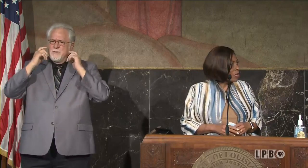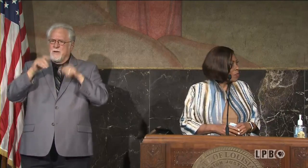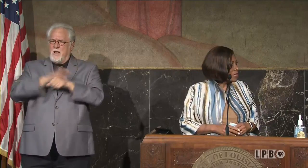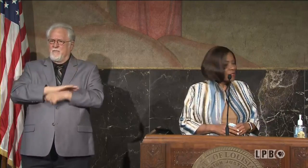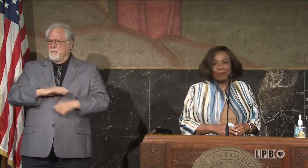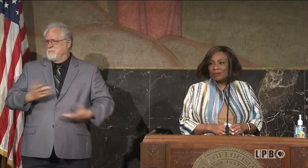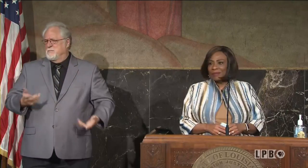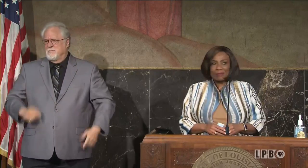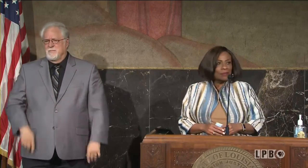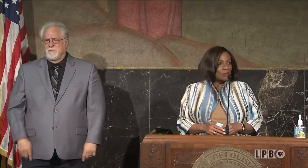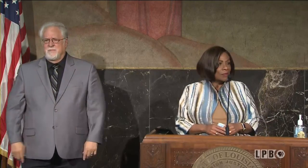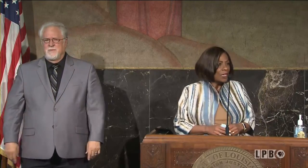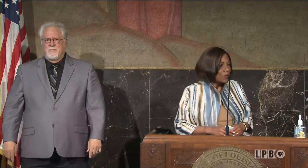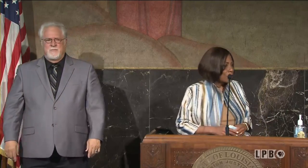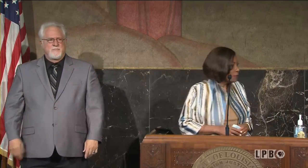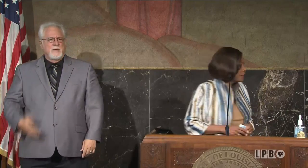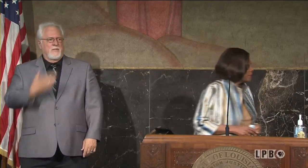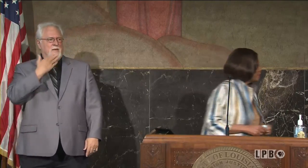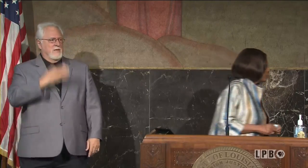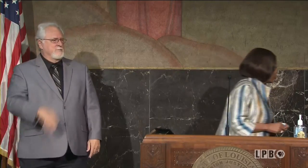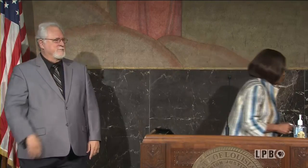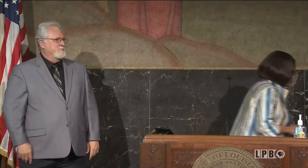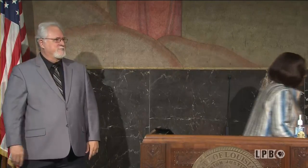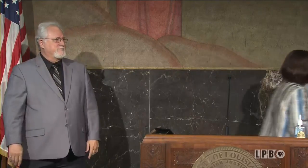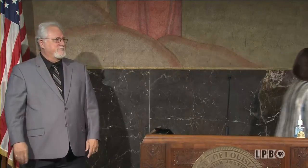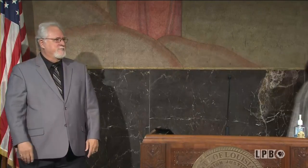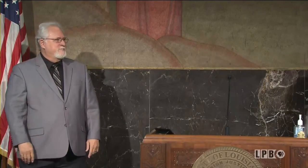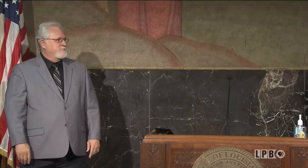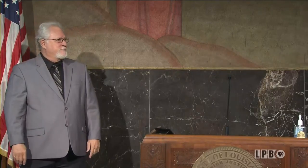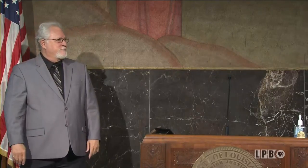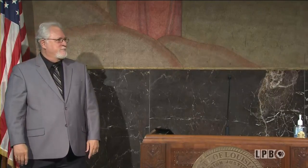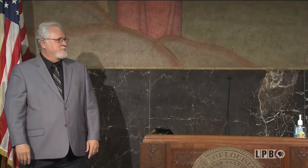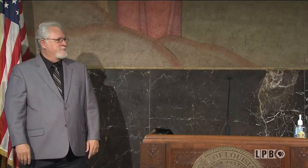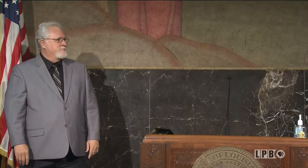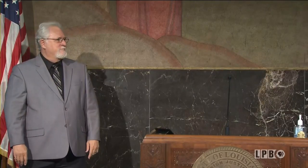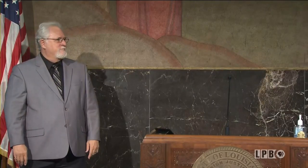same purpose. Thank you.